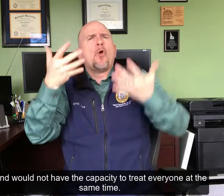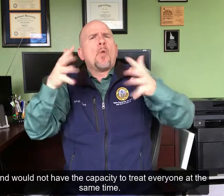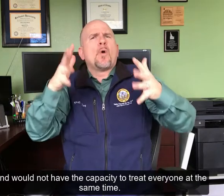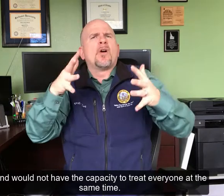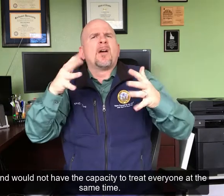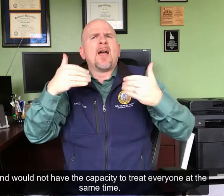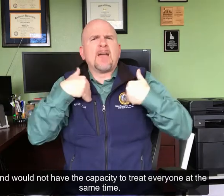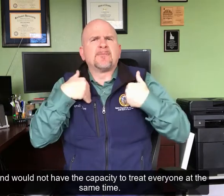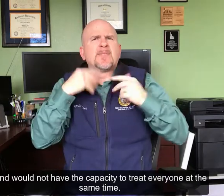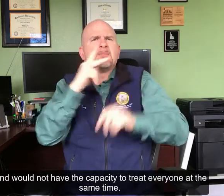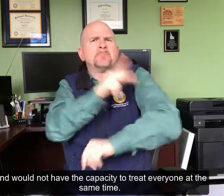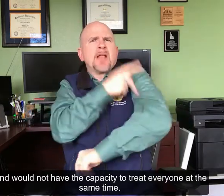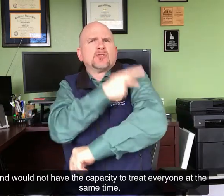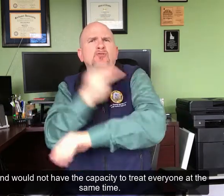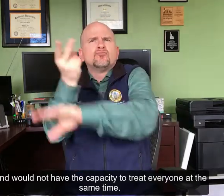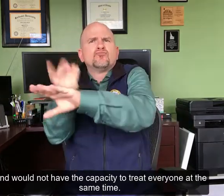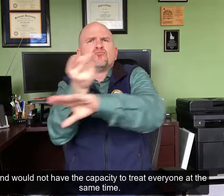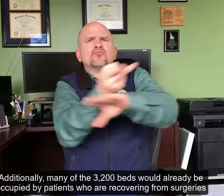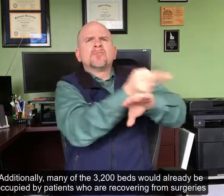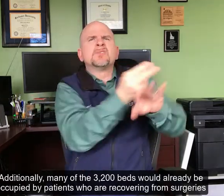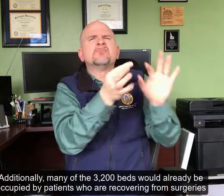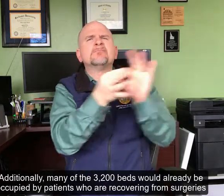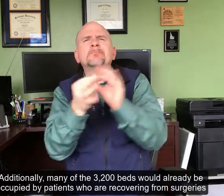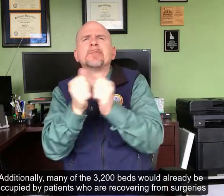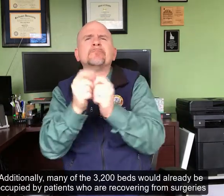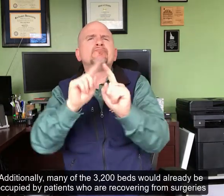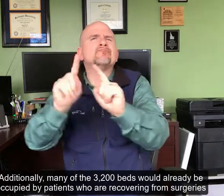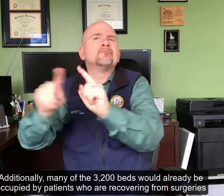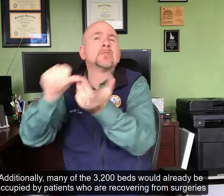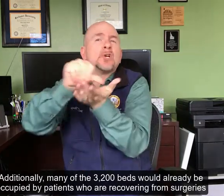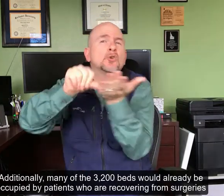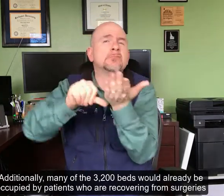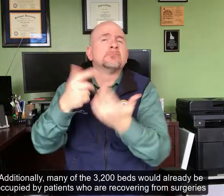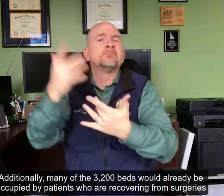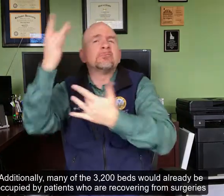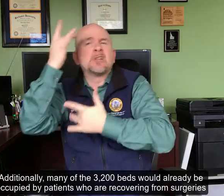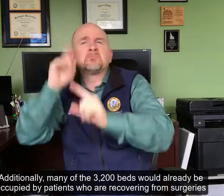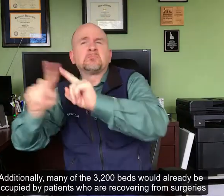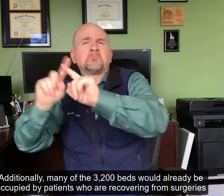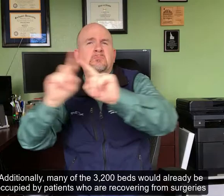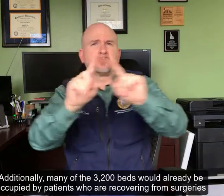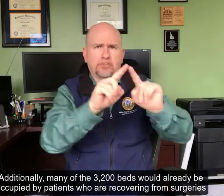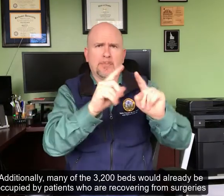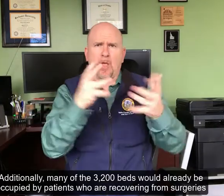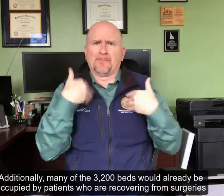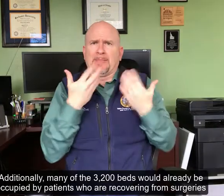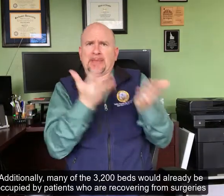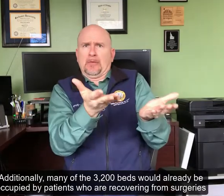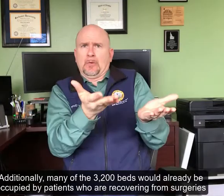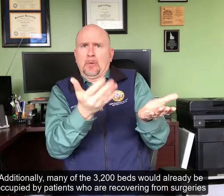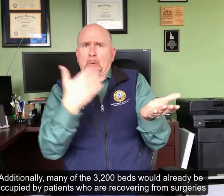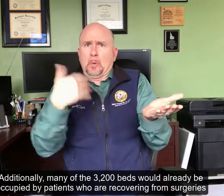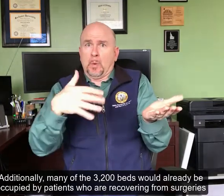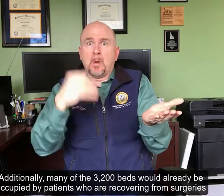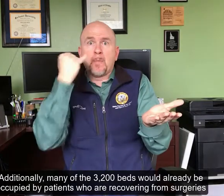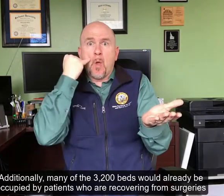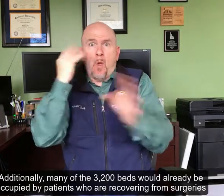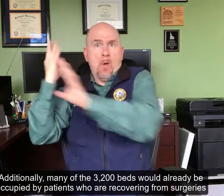treat everyone at the same time. Additionally, many of these 3,200 beds would already be occupied by patients who are recovering